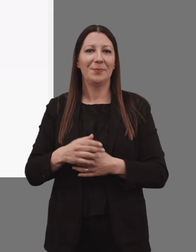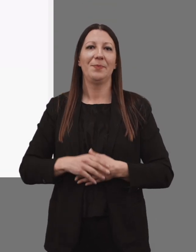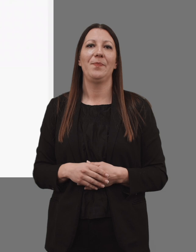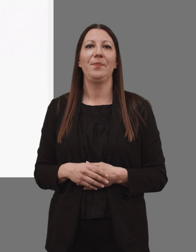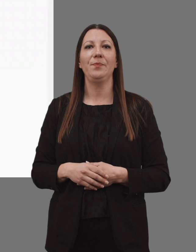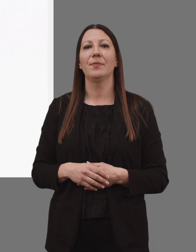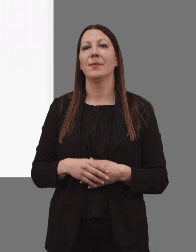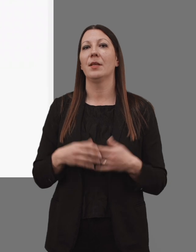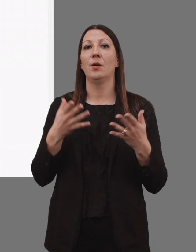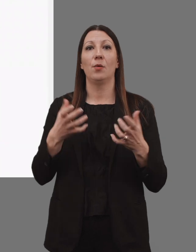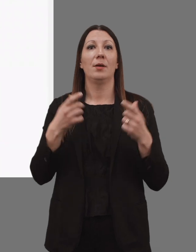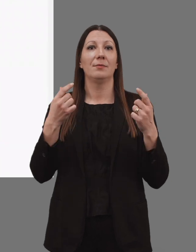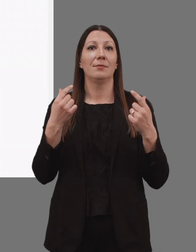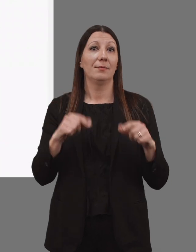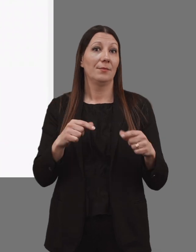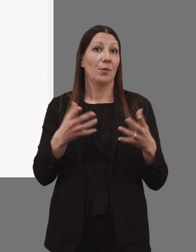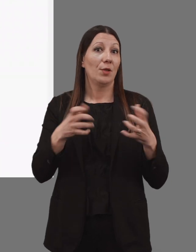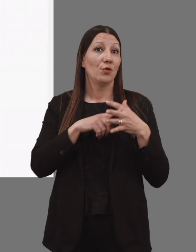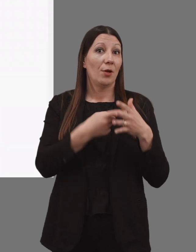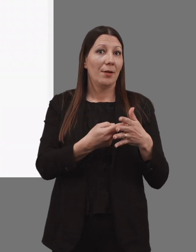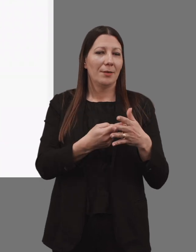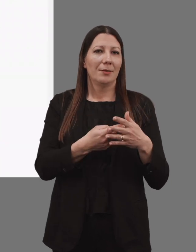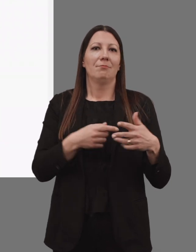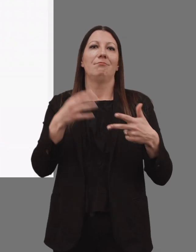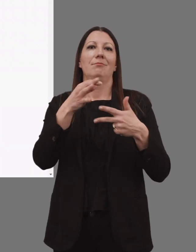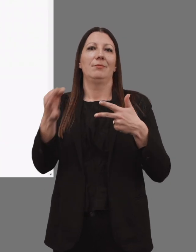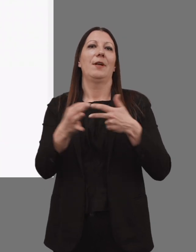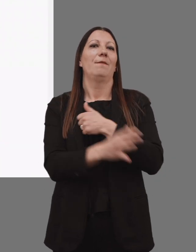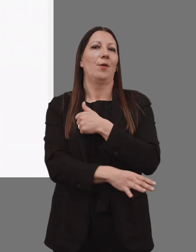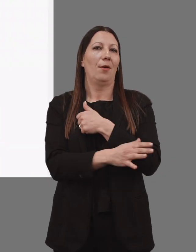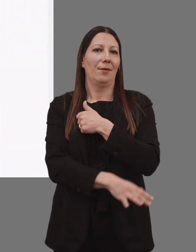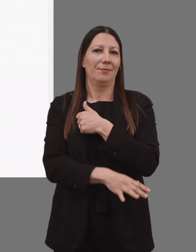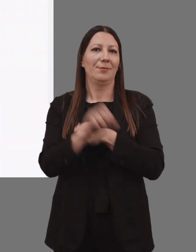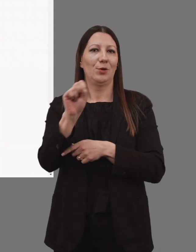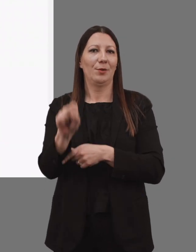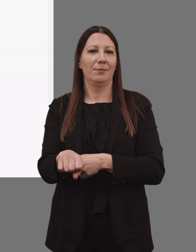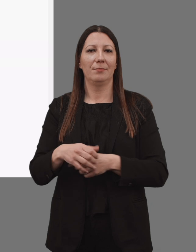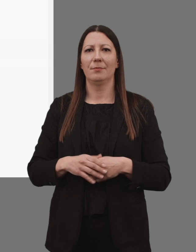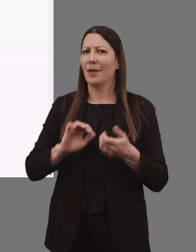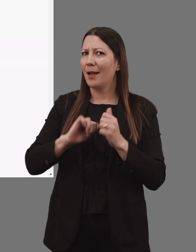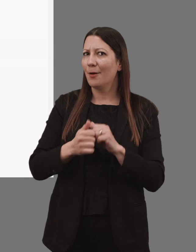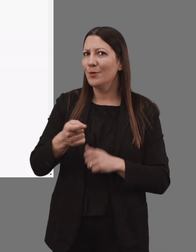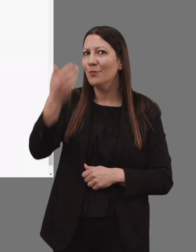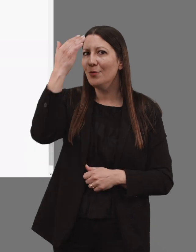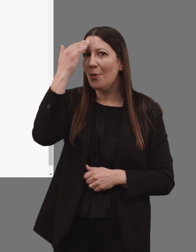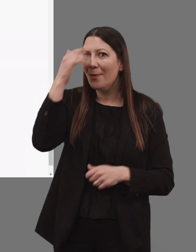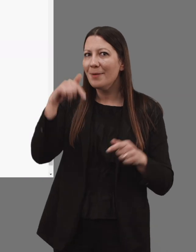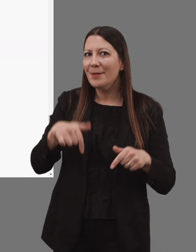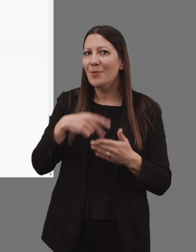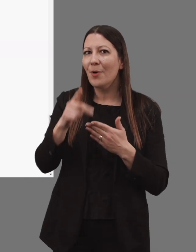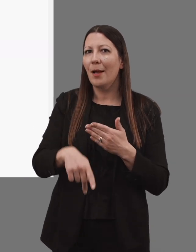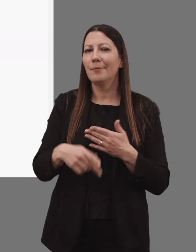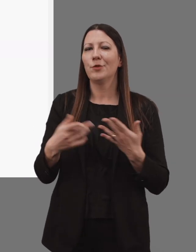term would you like to begin? I'm going to select fall term. How did you learn about this program? Let's just say you looked at